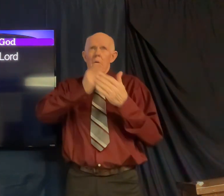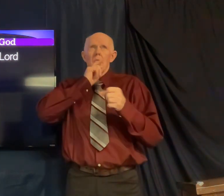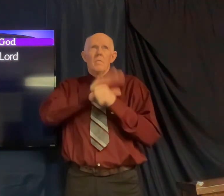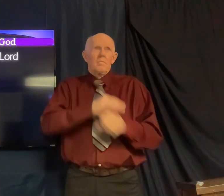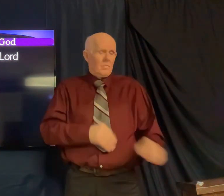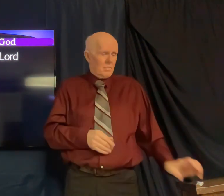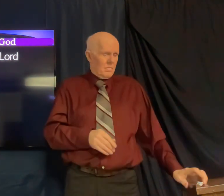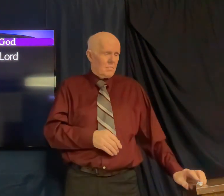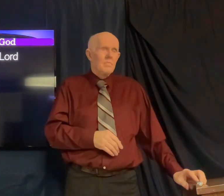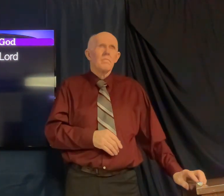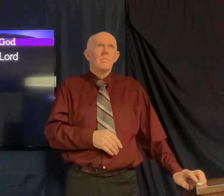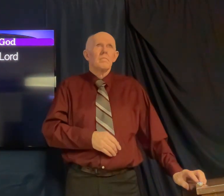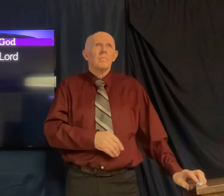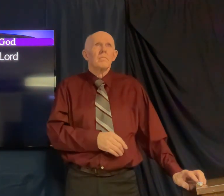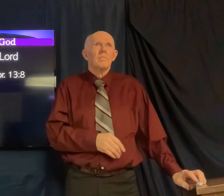But